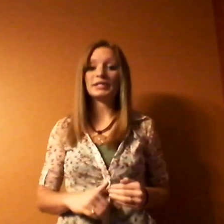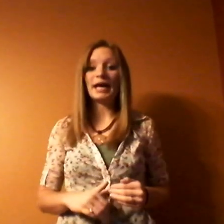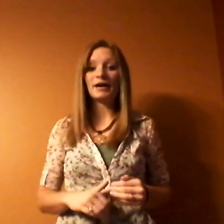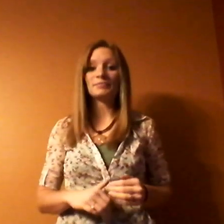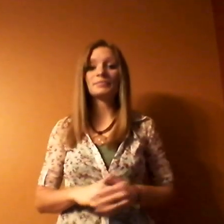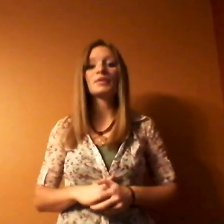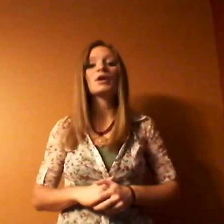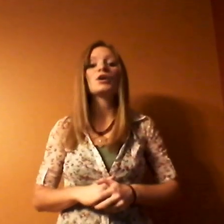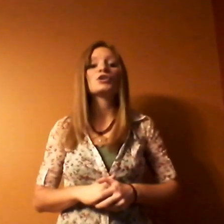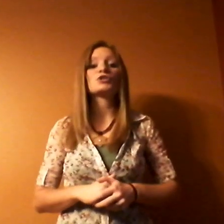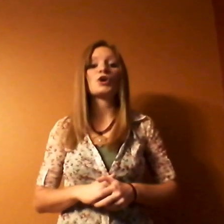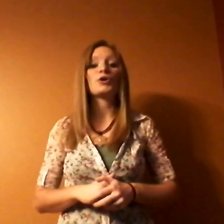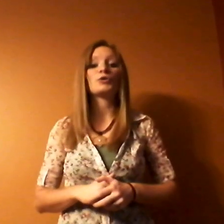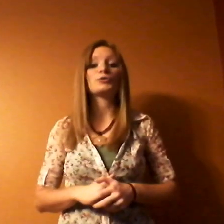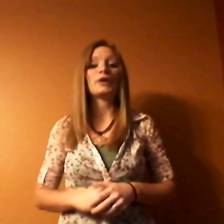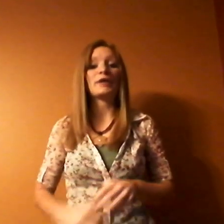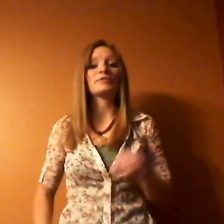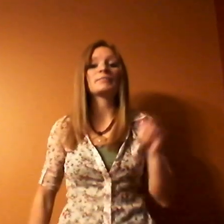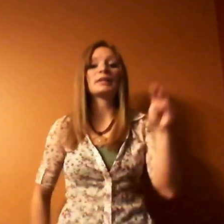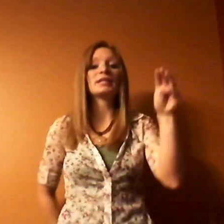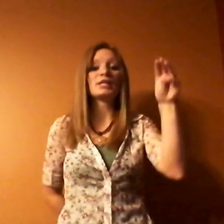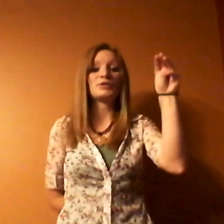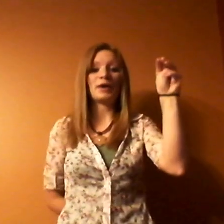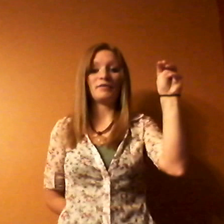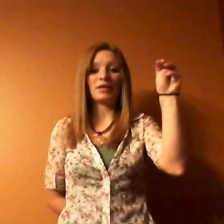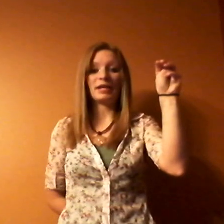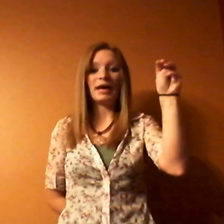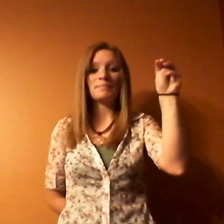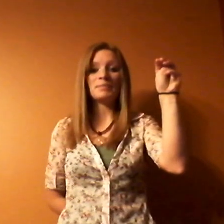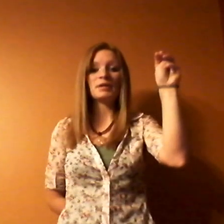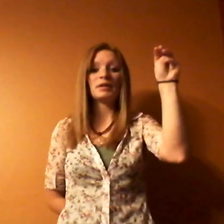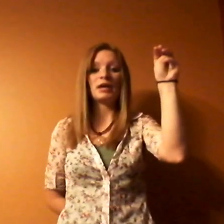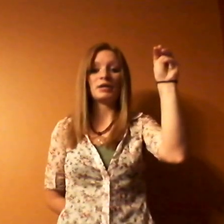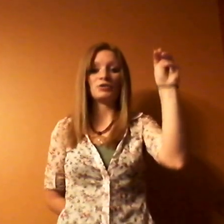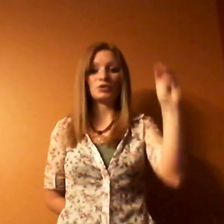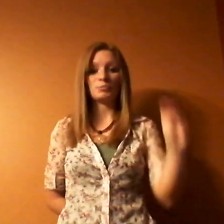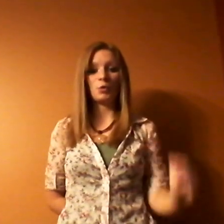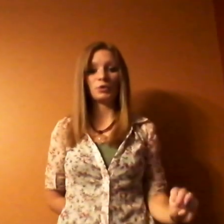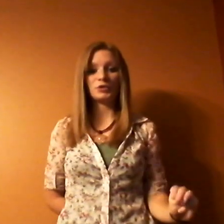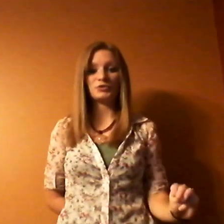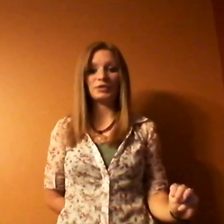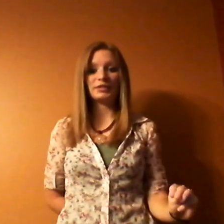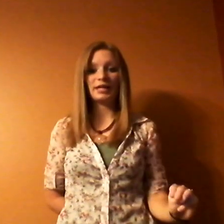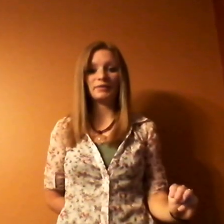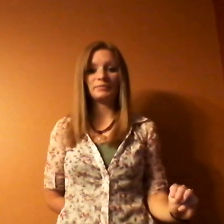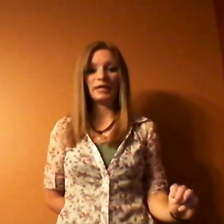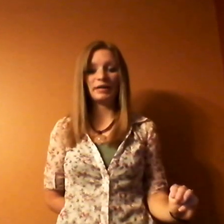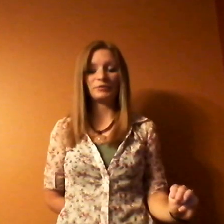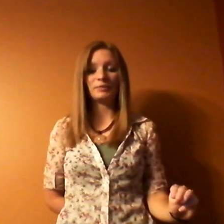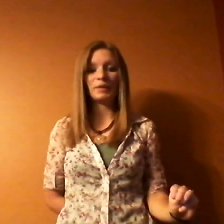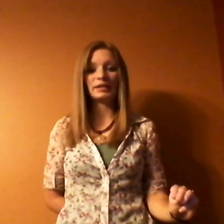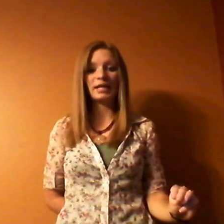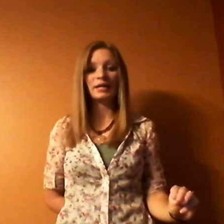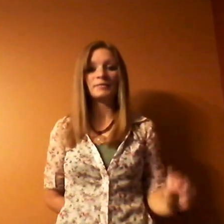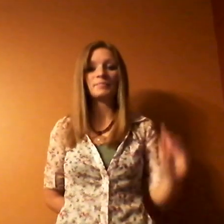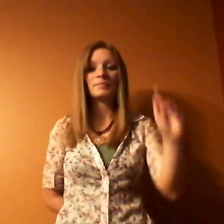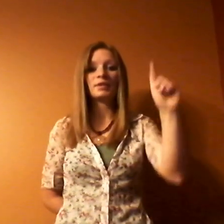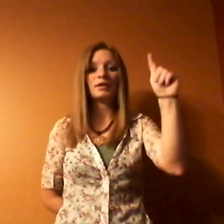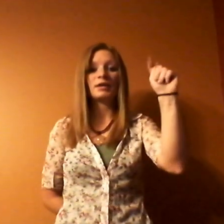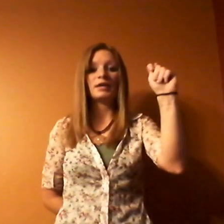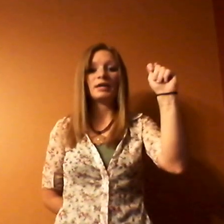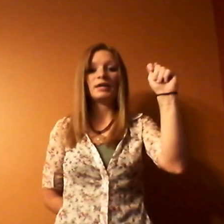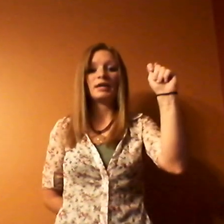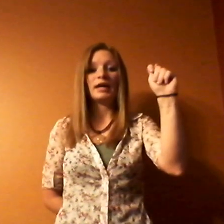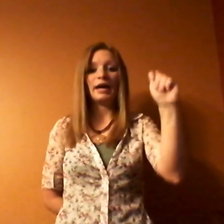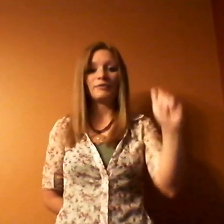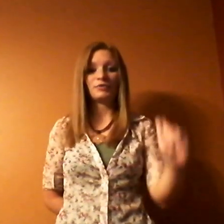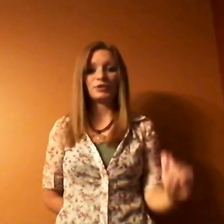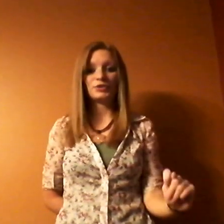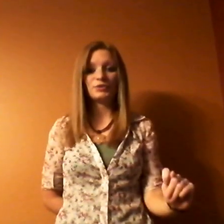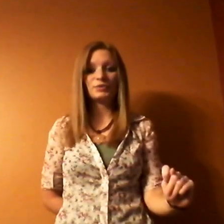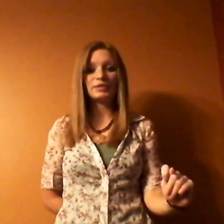down. So for every Monday you have that M, and you just pull it straight down. Every Monday, every